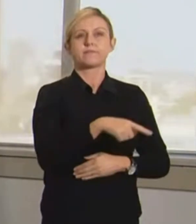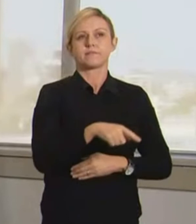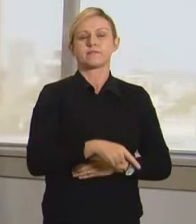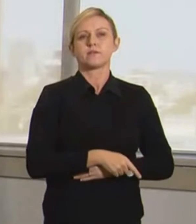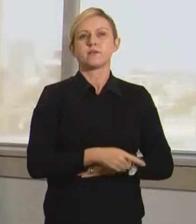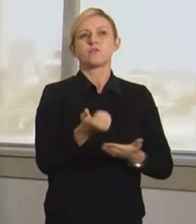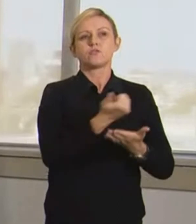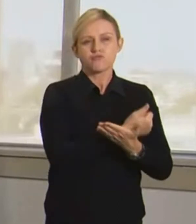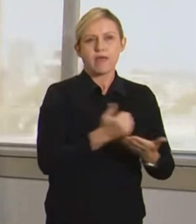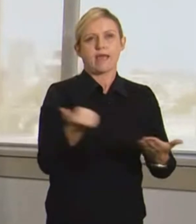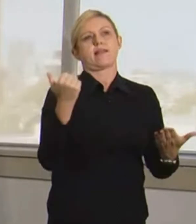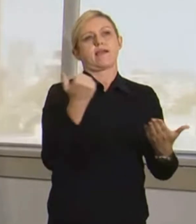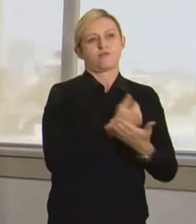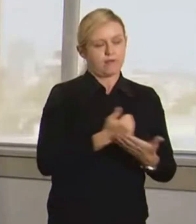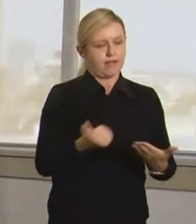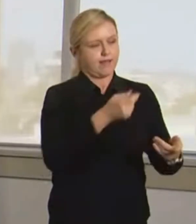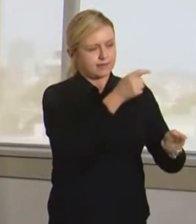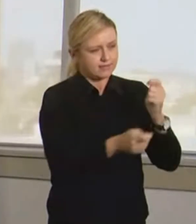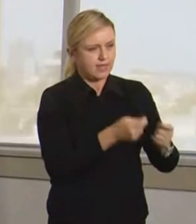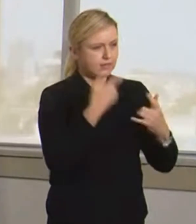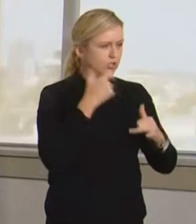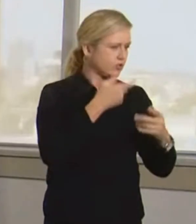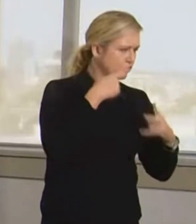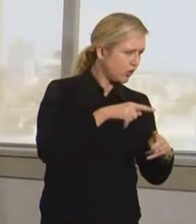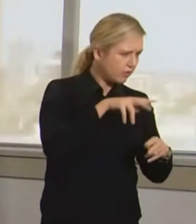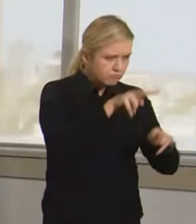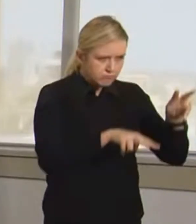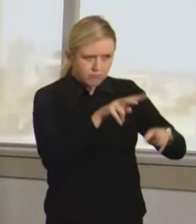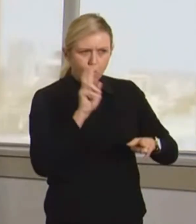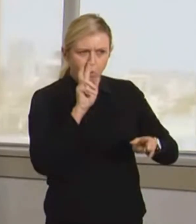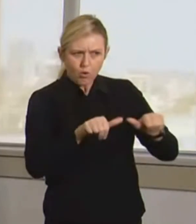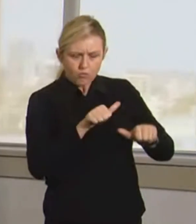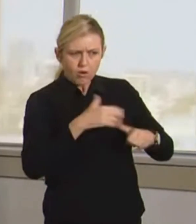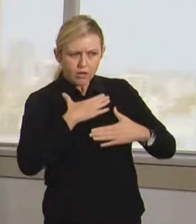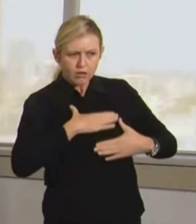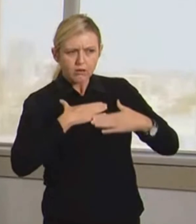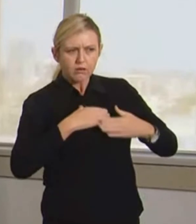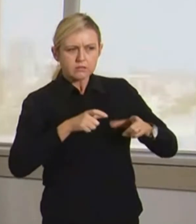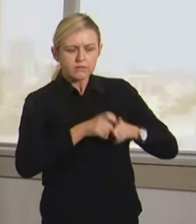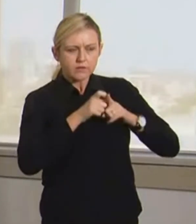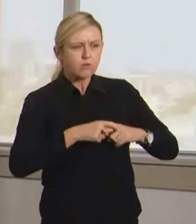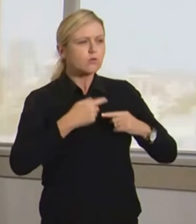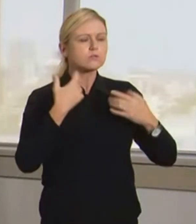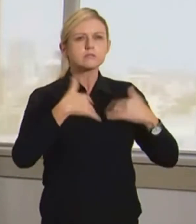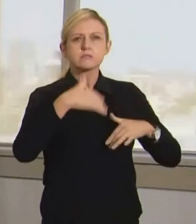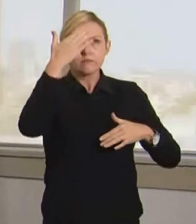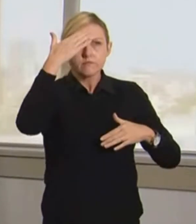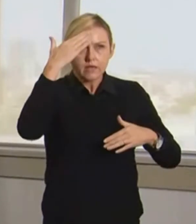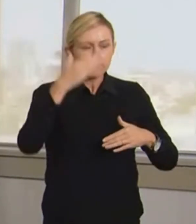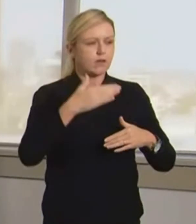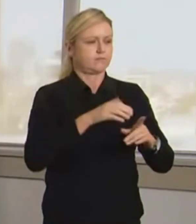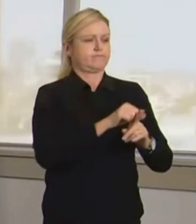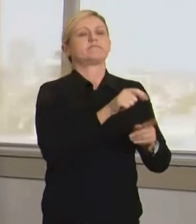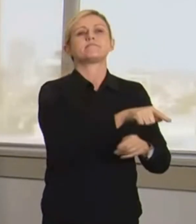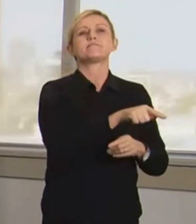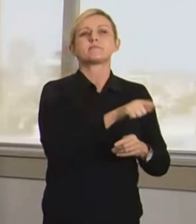a regular fashion, looking for signs and symptoms. We have cohorting arrangements in place in the facility, and as the Minister